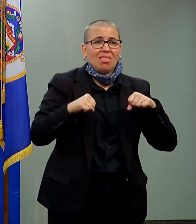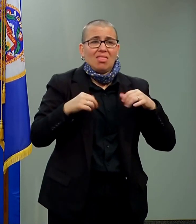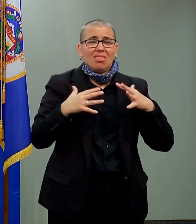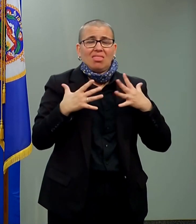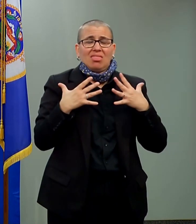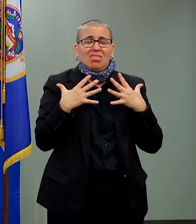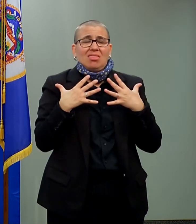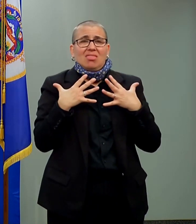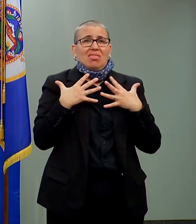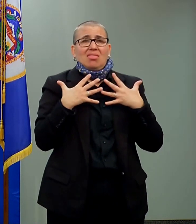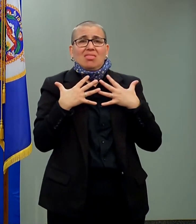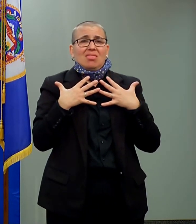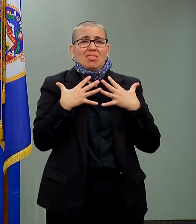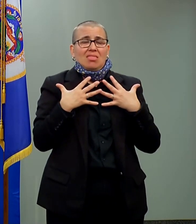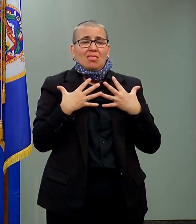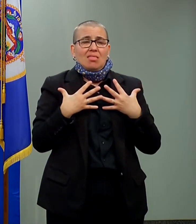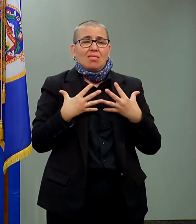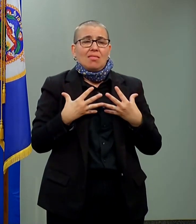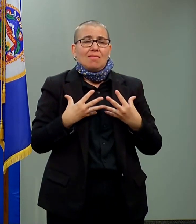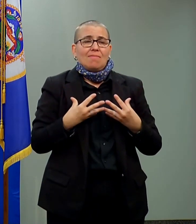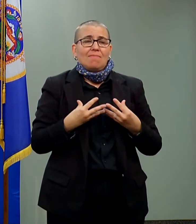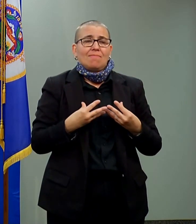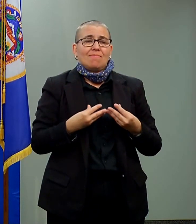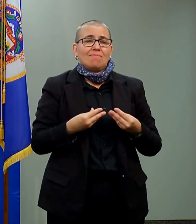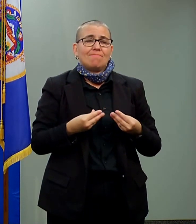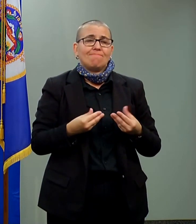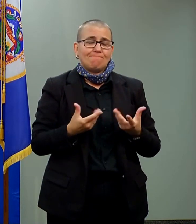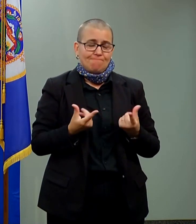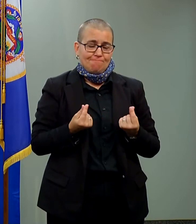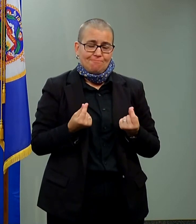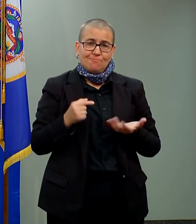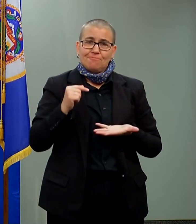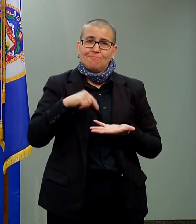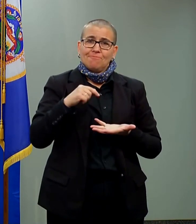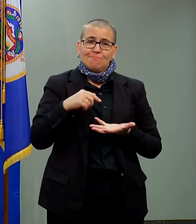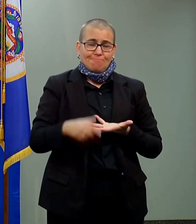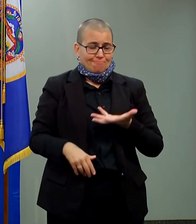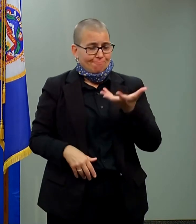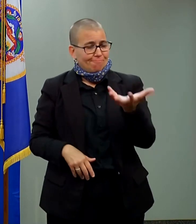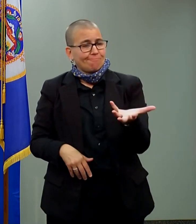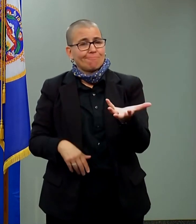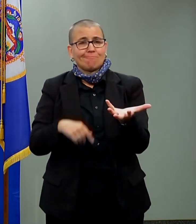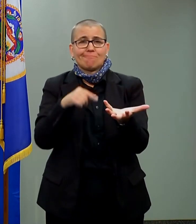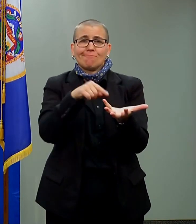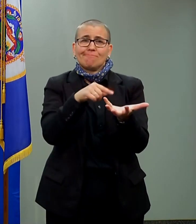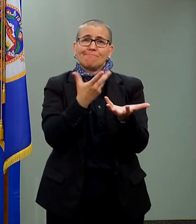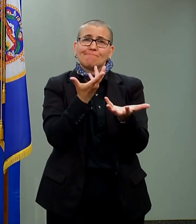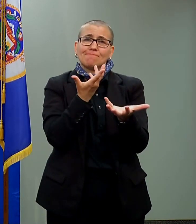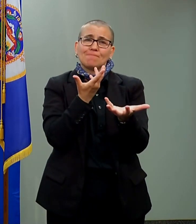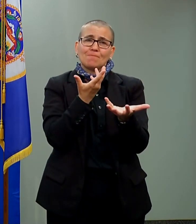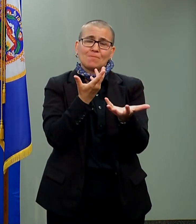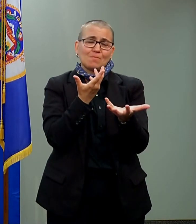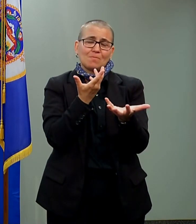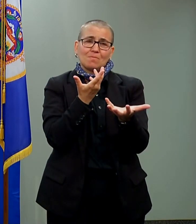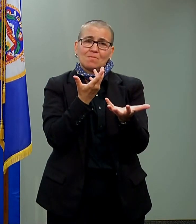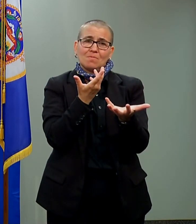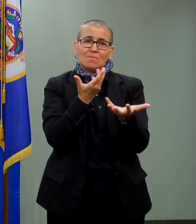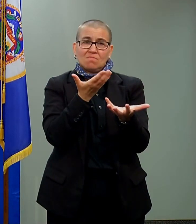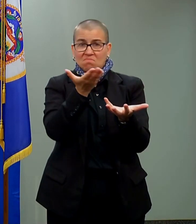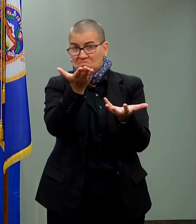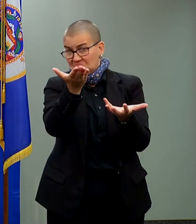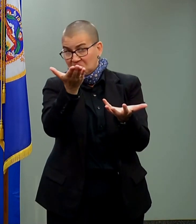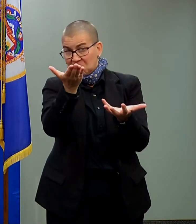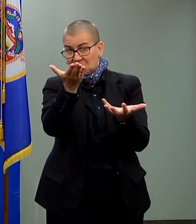and decide how we would channel it. We can either channel this energy towards destroying our